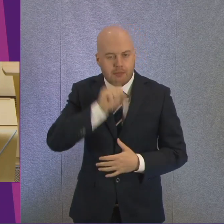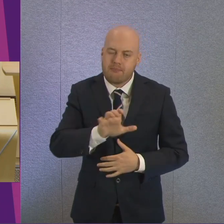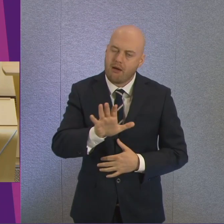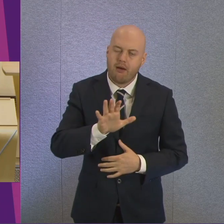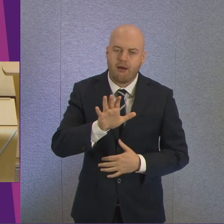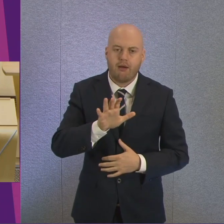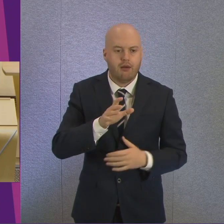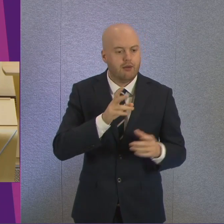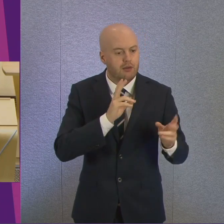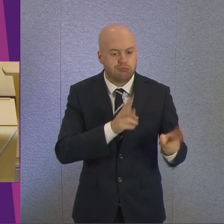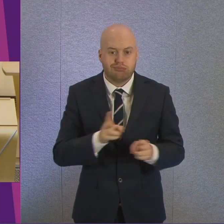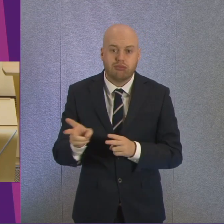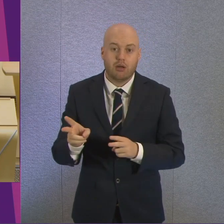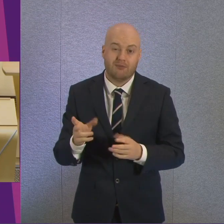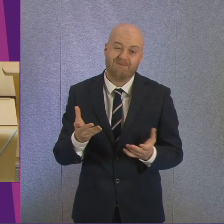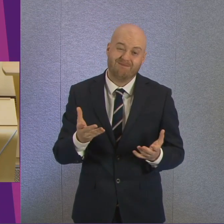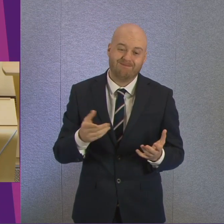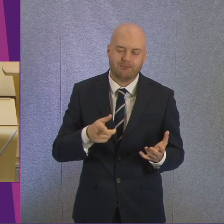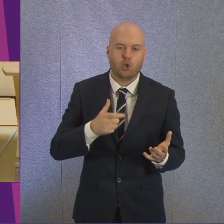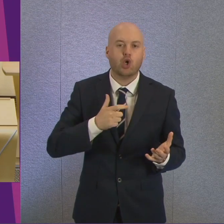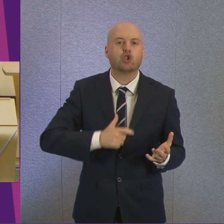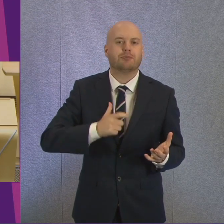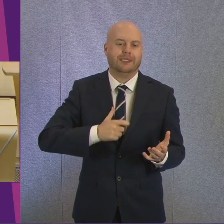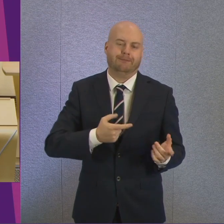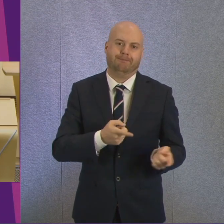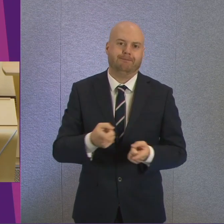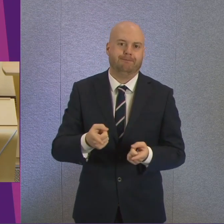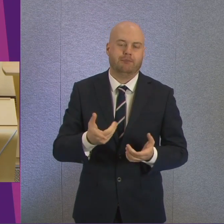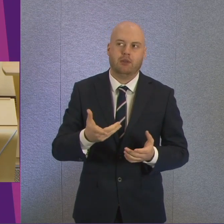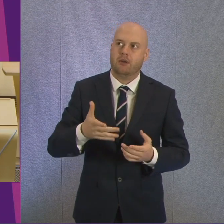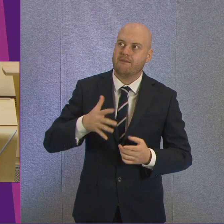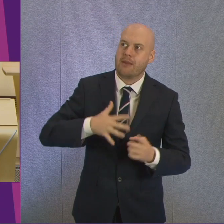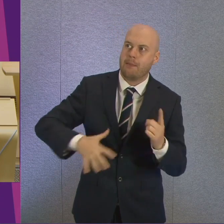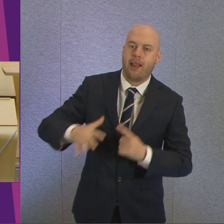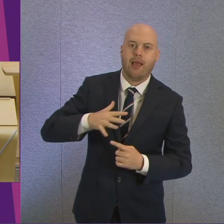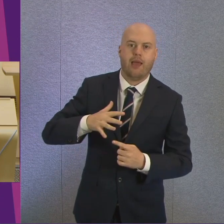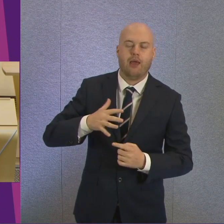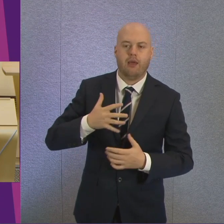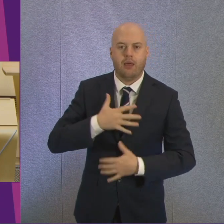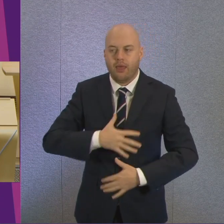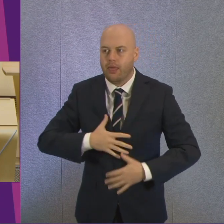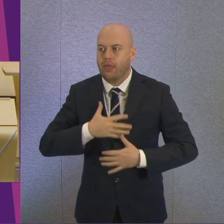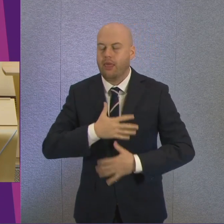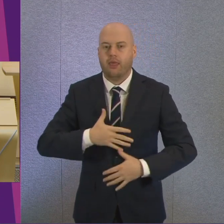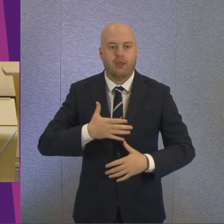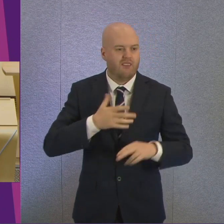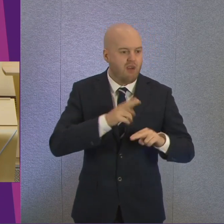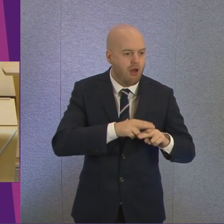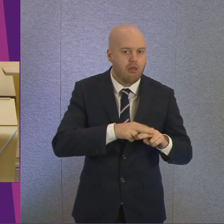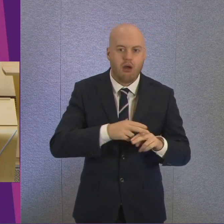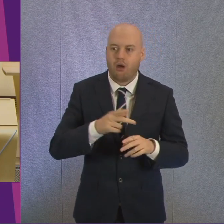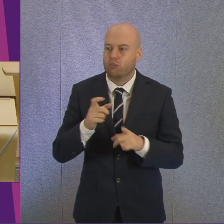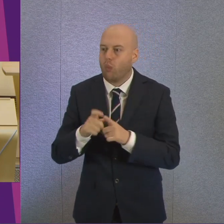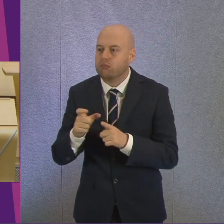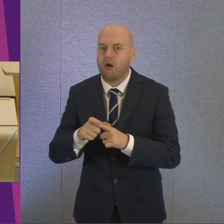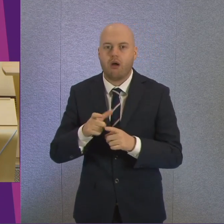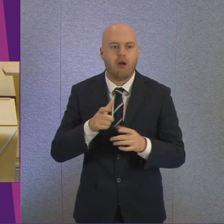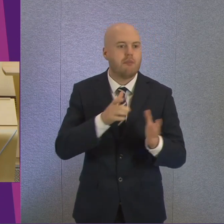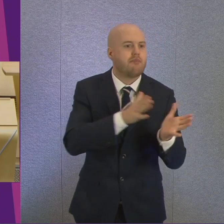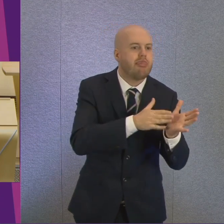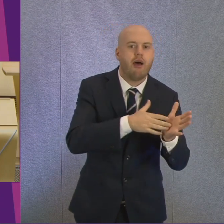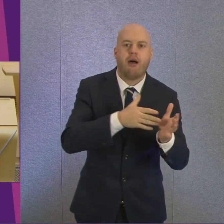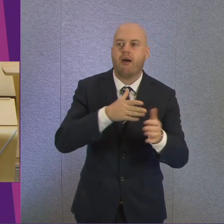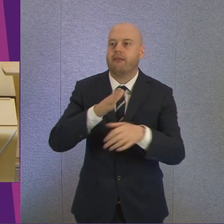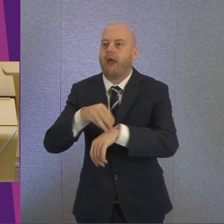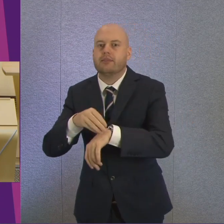numbers are human beings, fathers, daughters, mothers, cousins, friends, all of whom meant